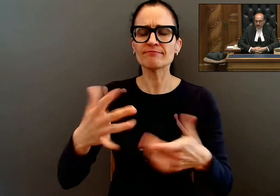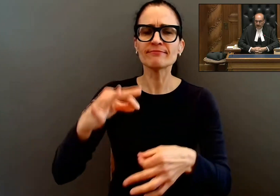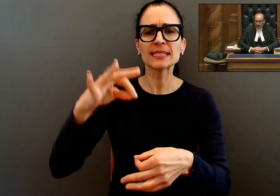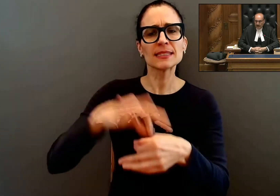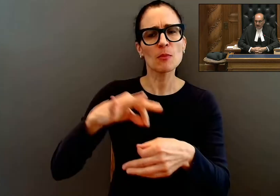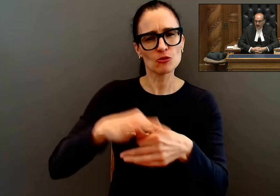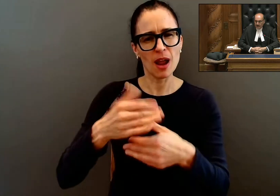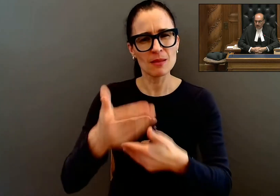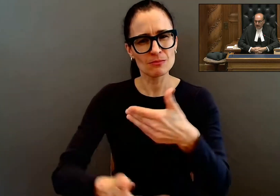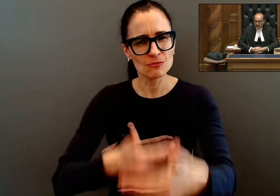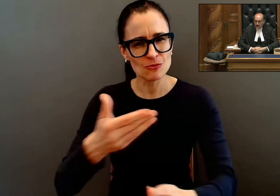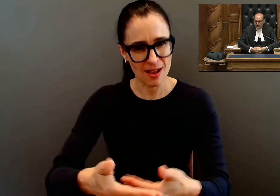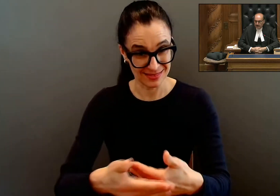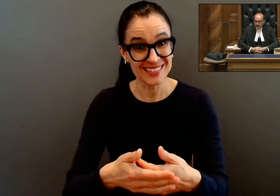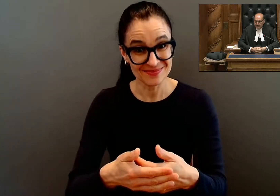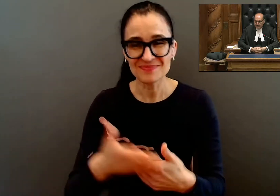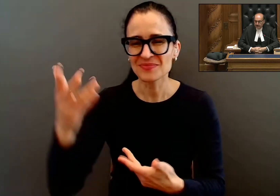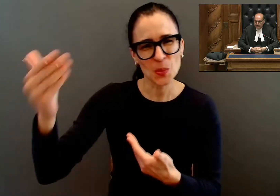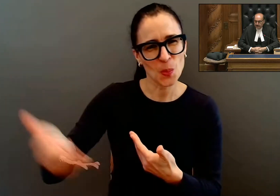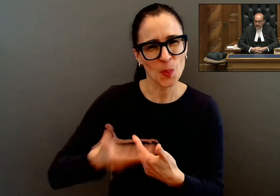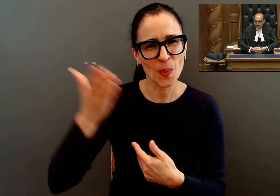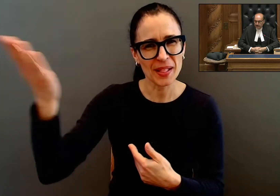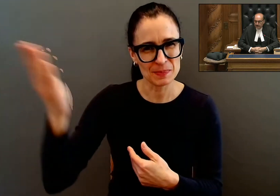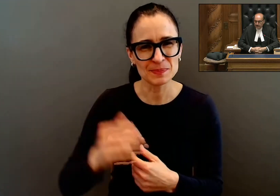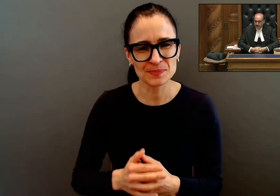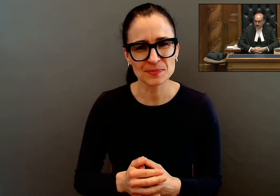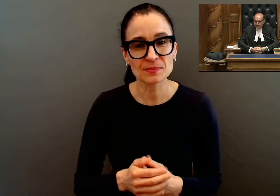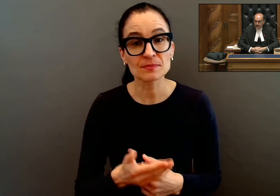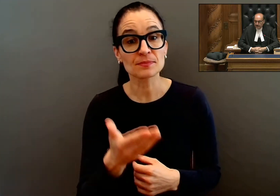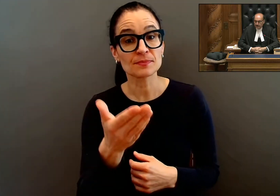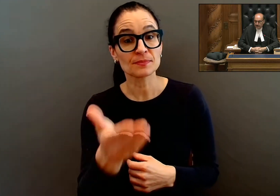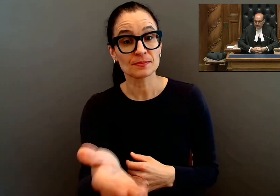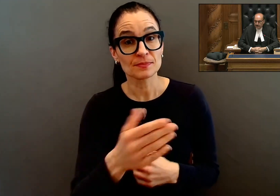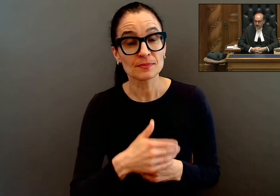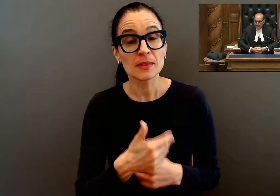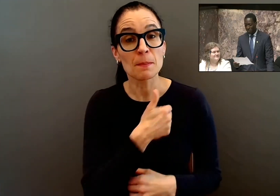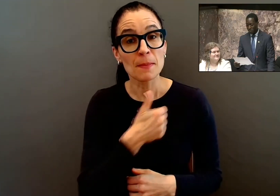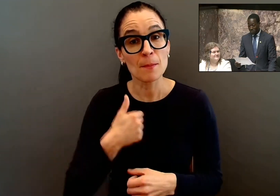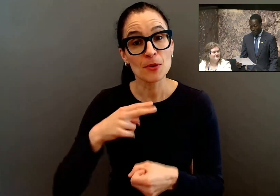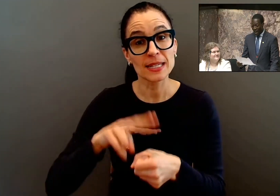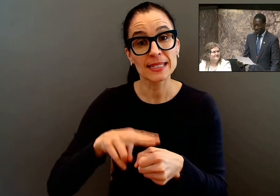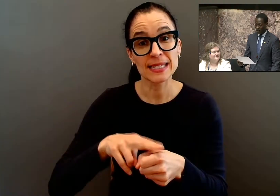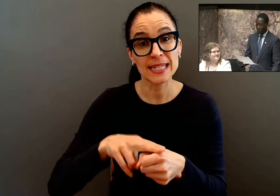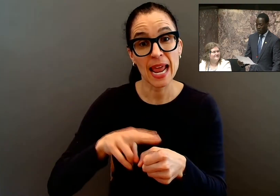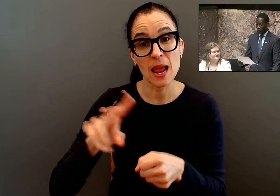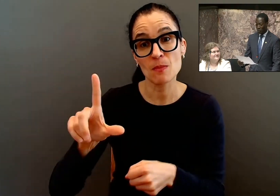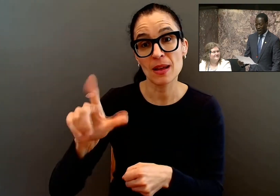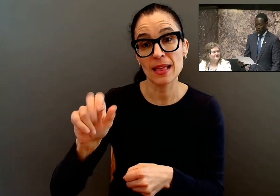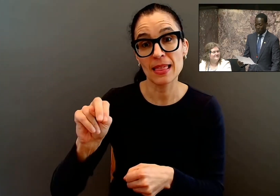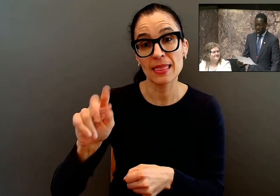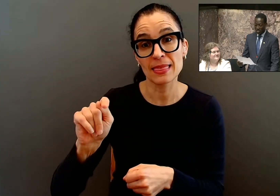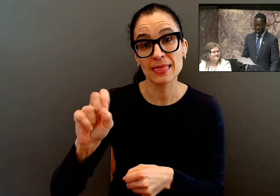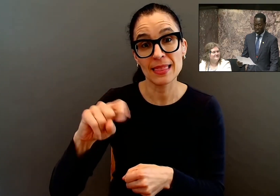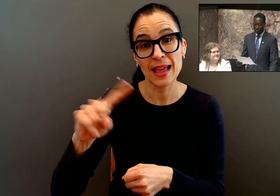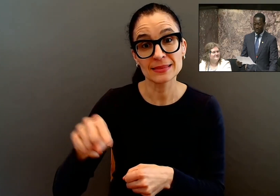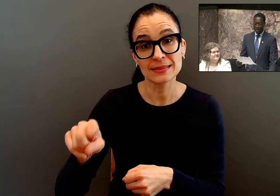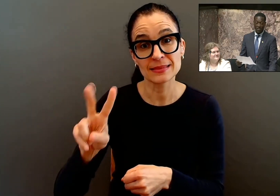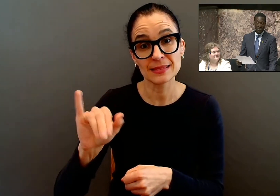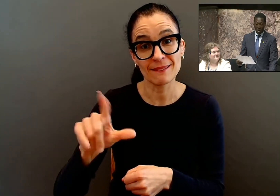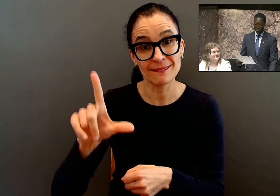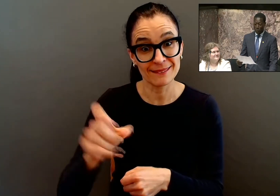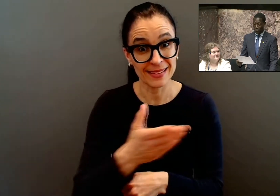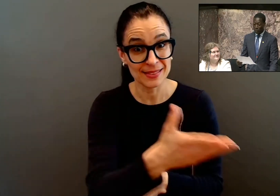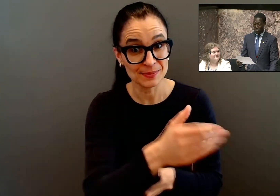Member for Nanaimo Lansville. Mr. Speaker, I rise to commend Nanaimo resident Tom Mathen for his grassroots initiative,